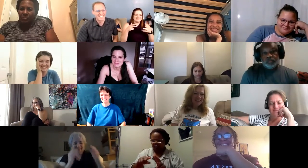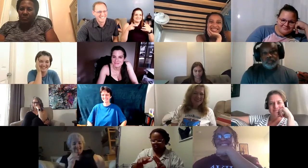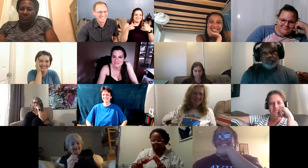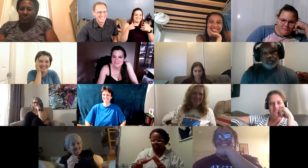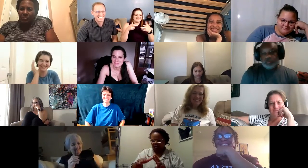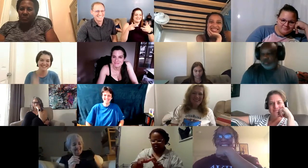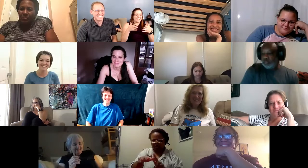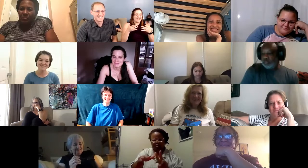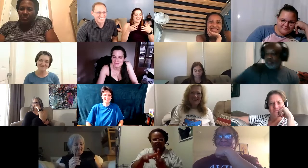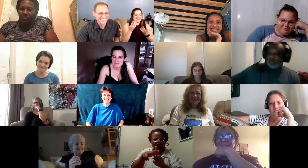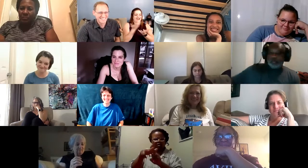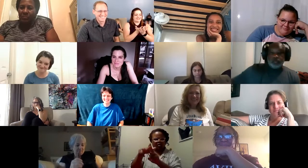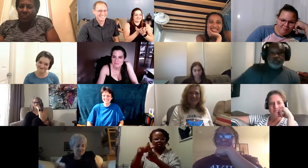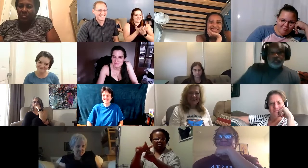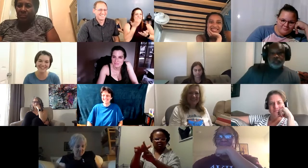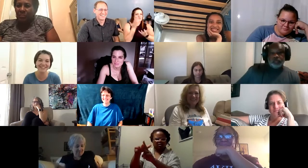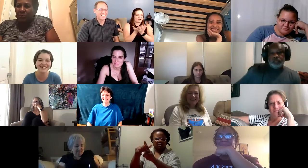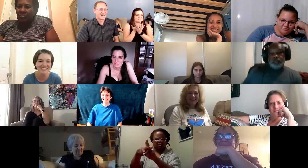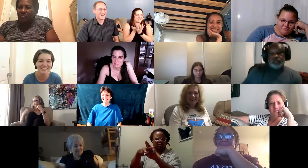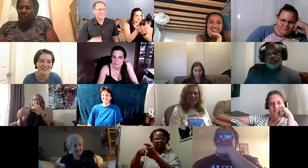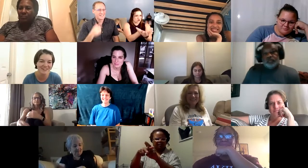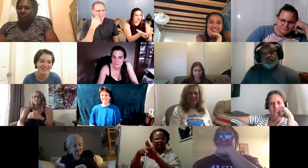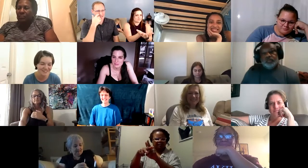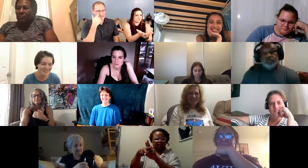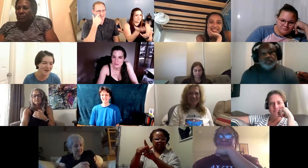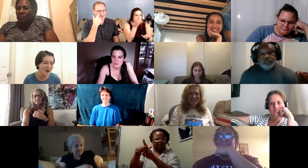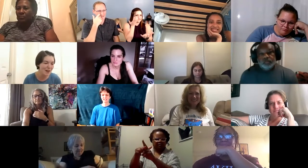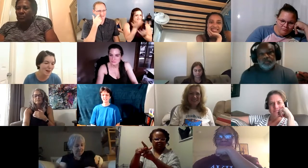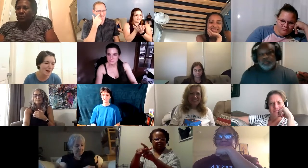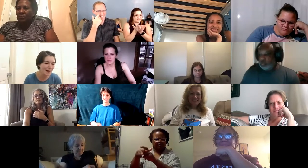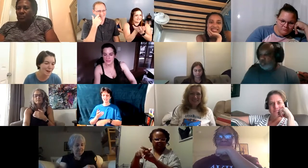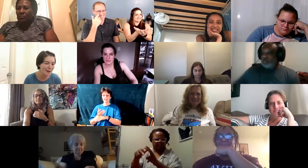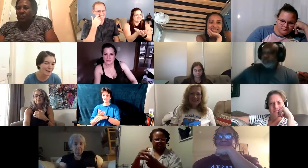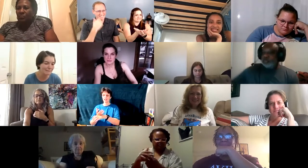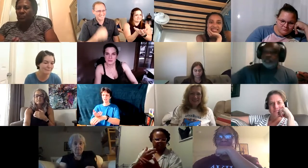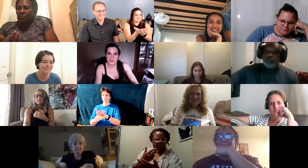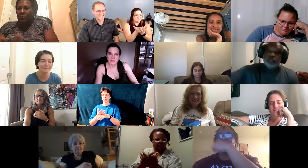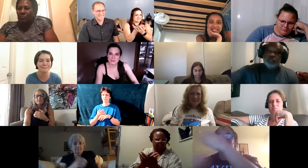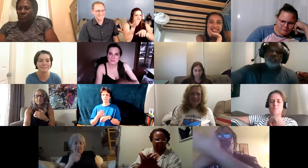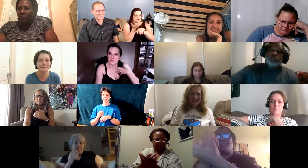Carpool. I think I want to say it's carpool. It's like this.